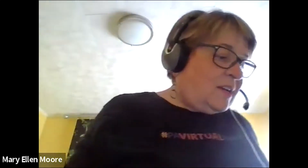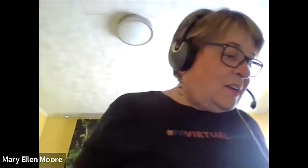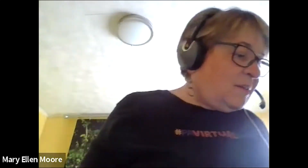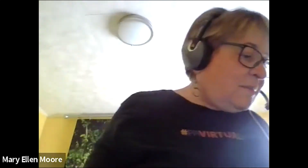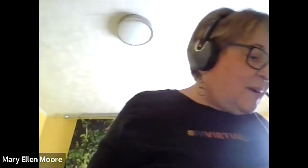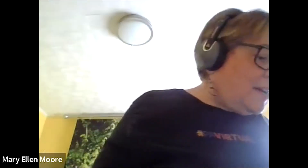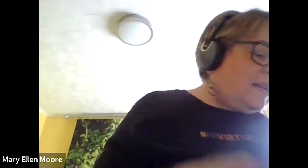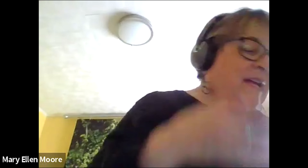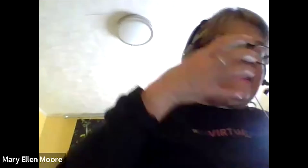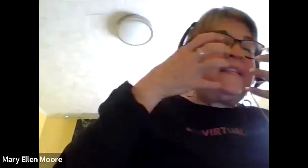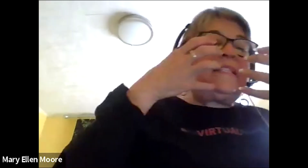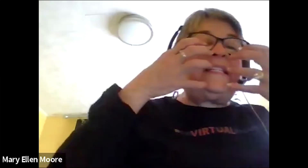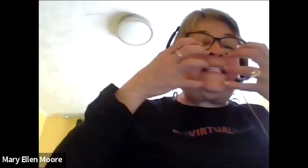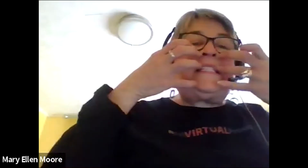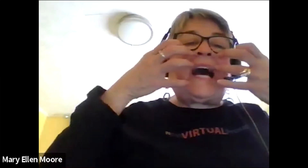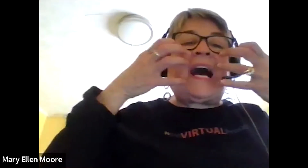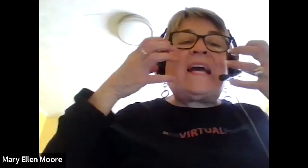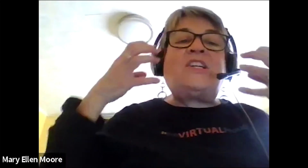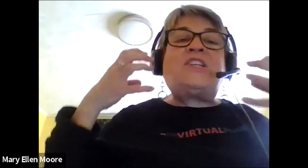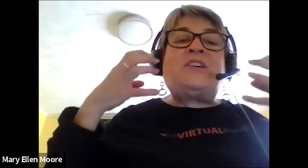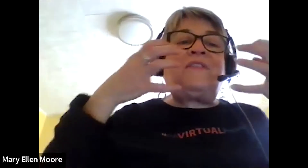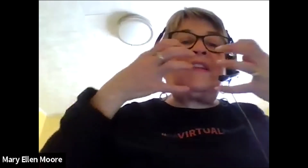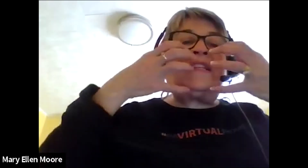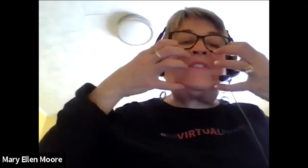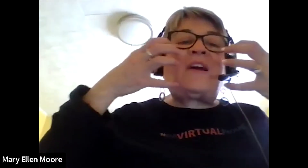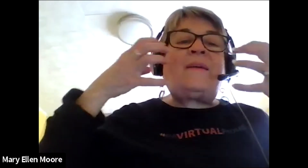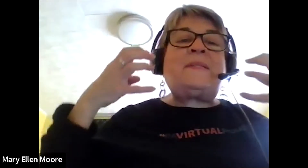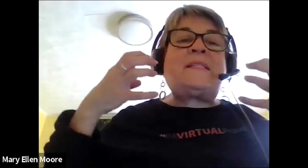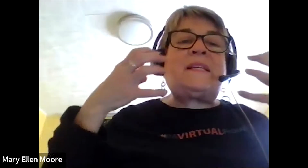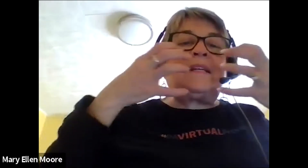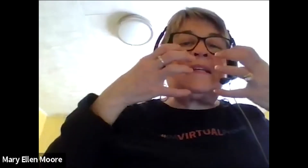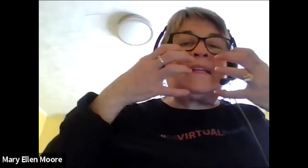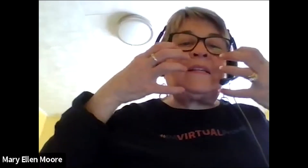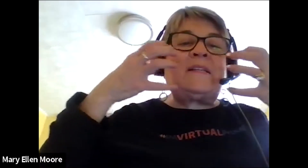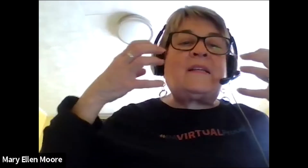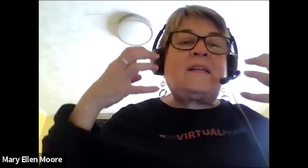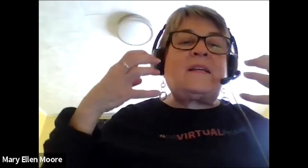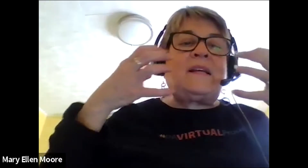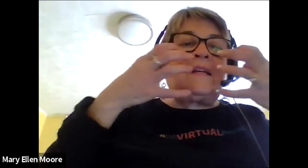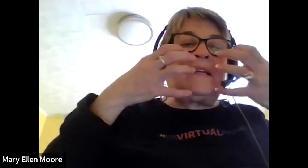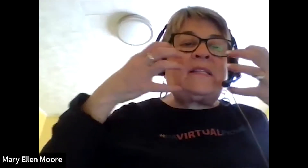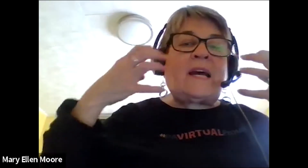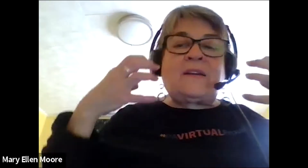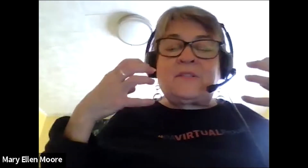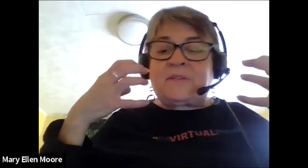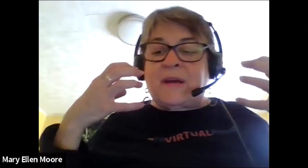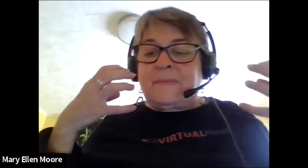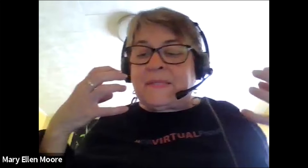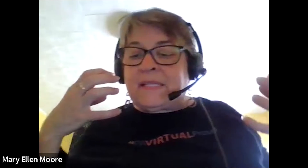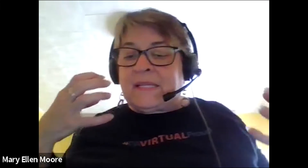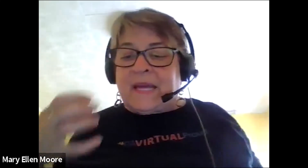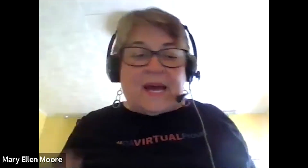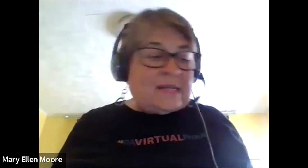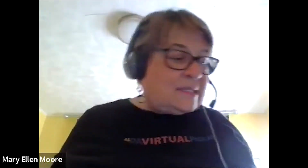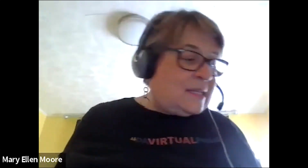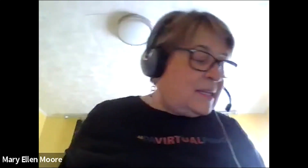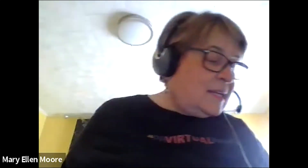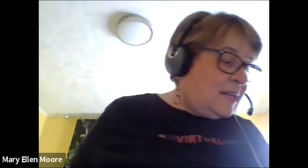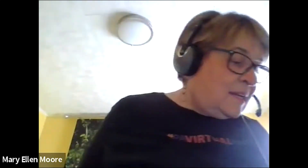All right. This is tiger for the stripes. Tiger stripes. Yes.